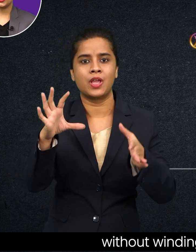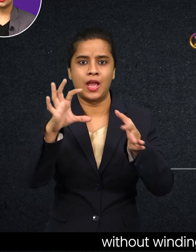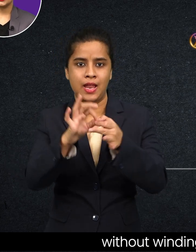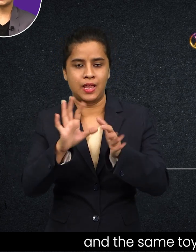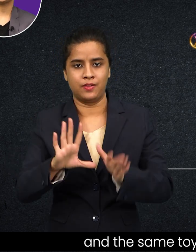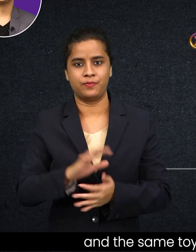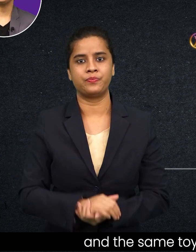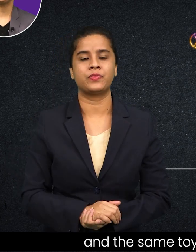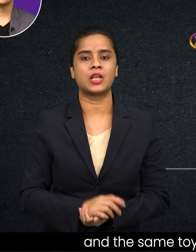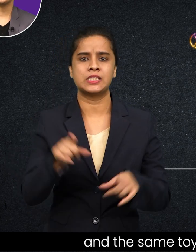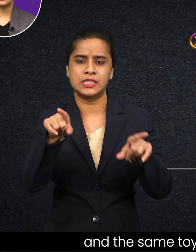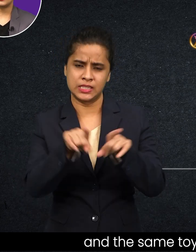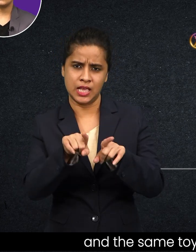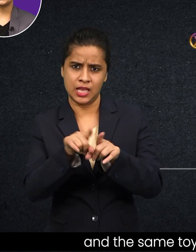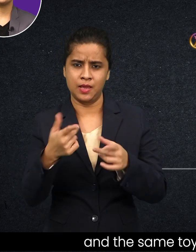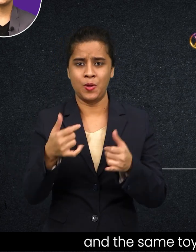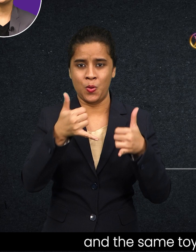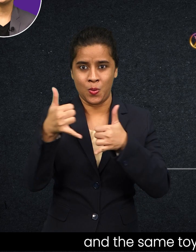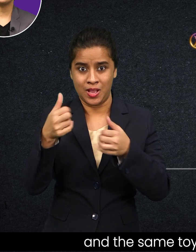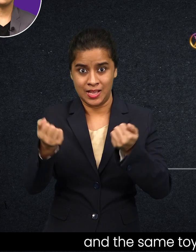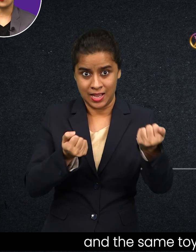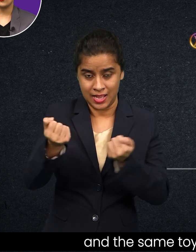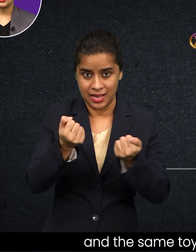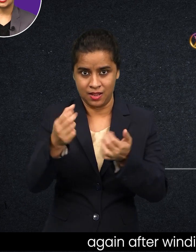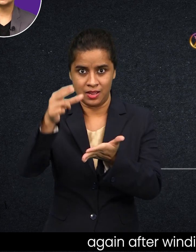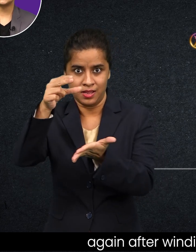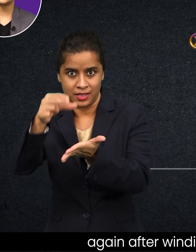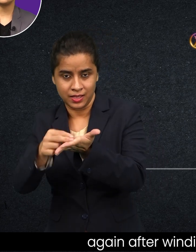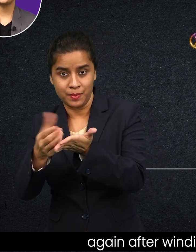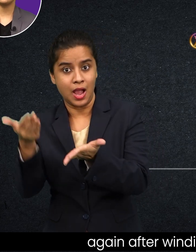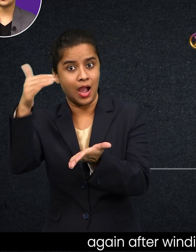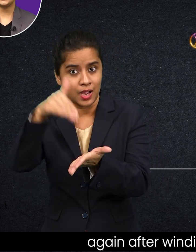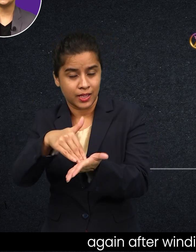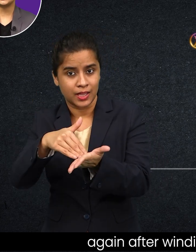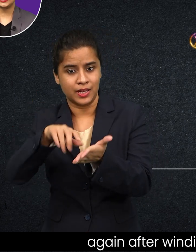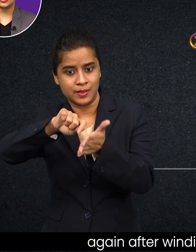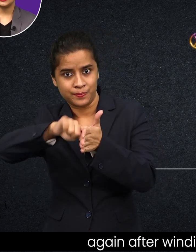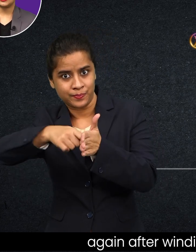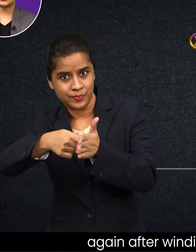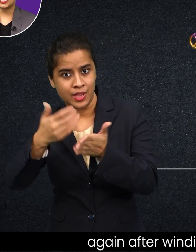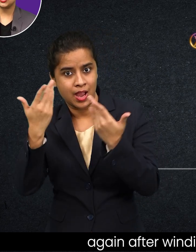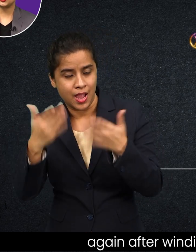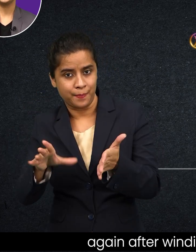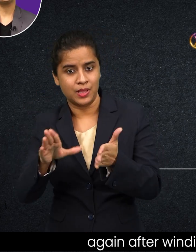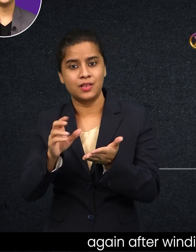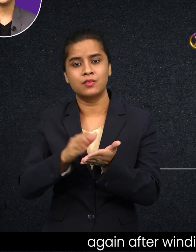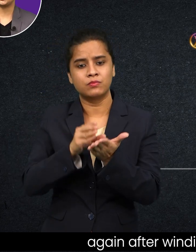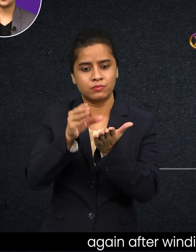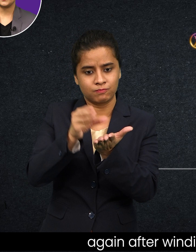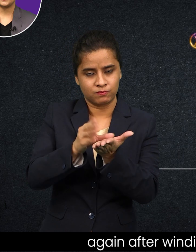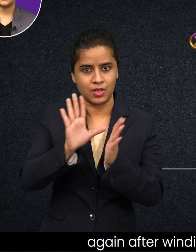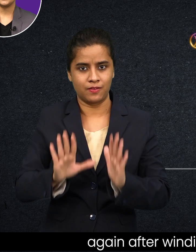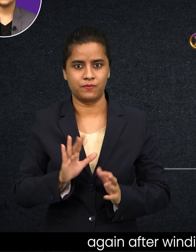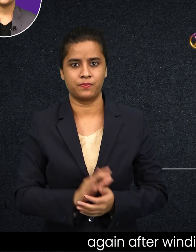it, and the same toy car is placed on the floor again after winding the key attached to